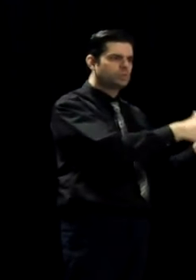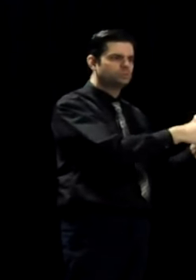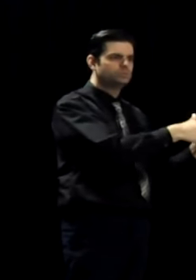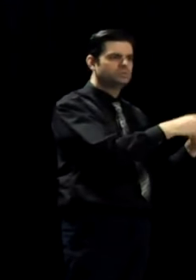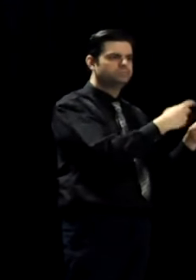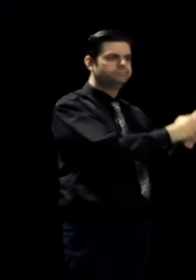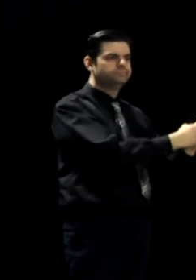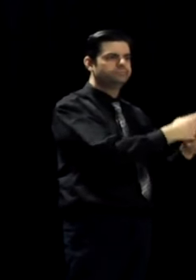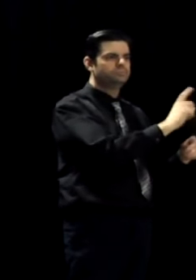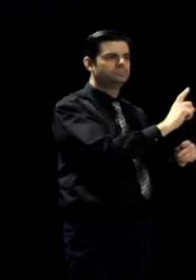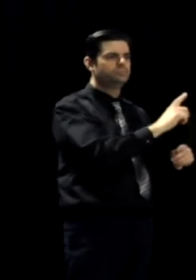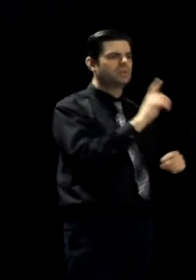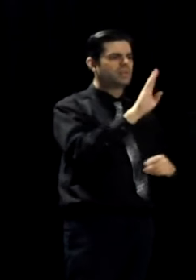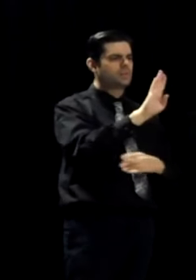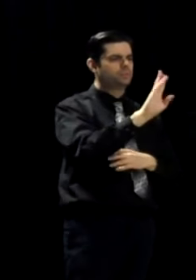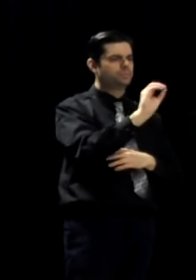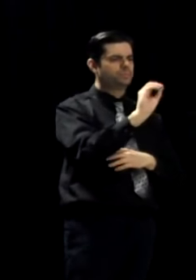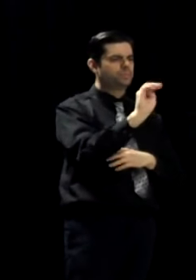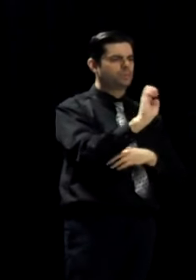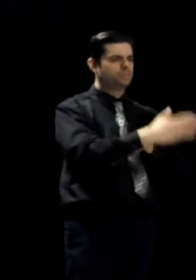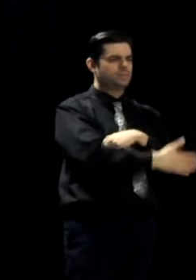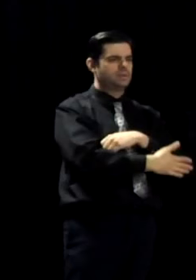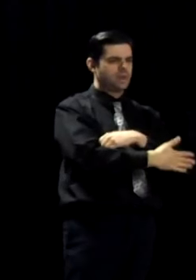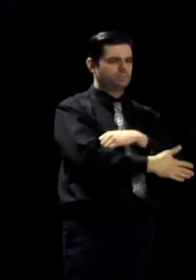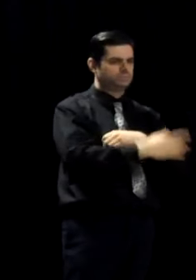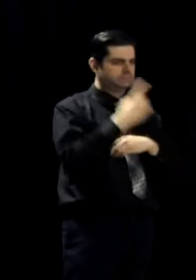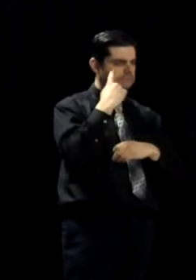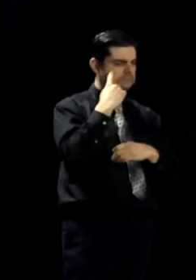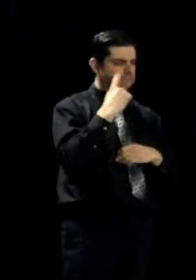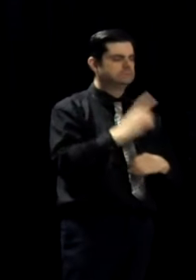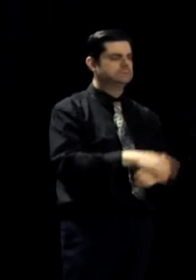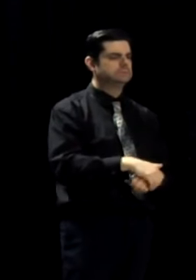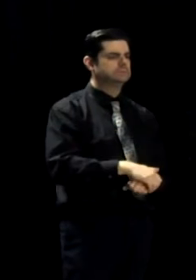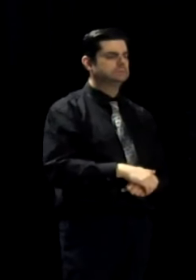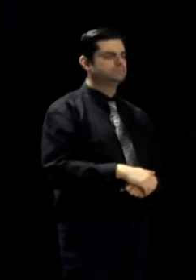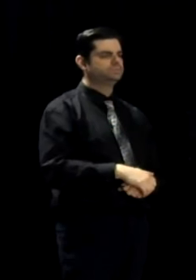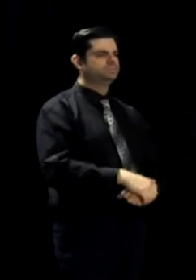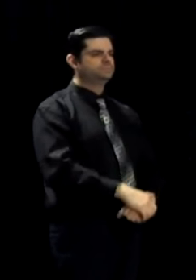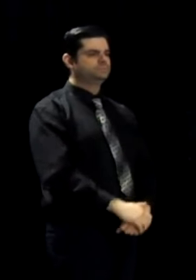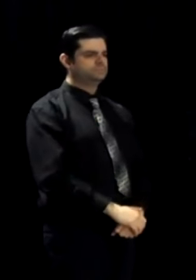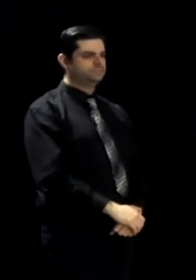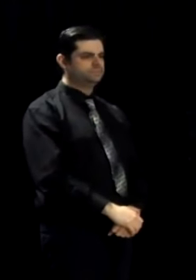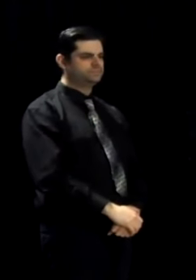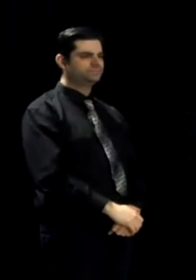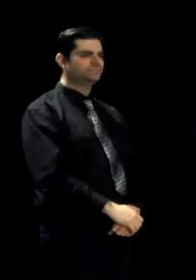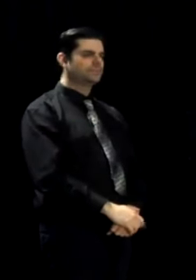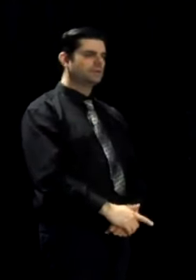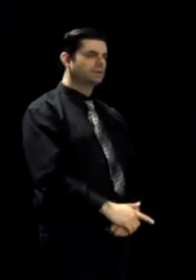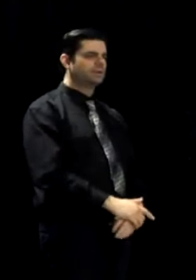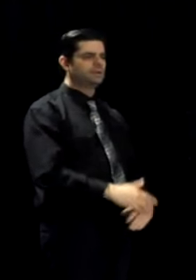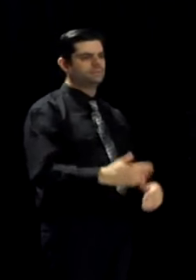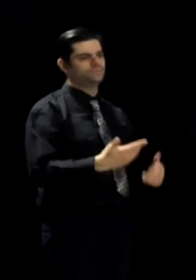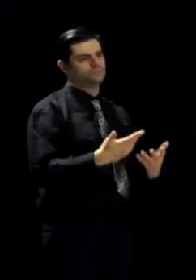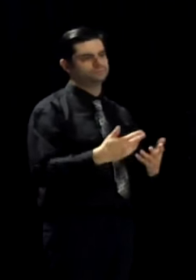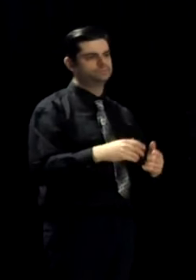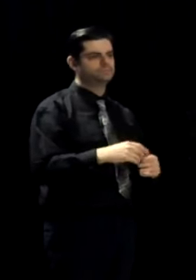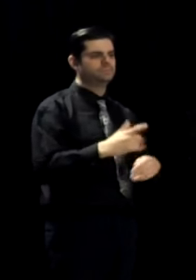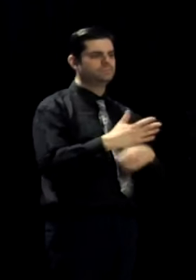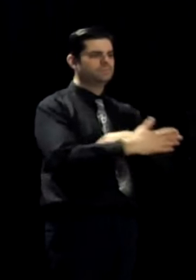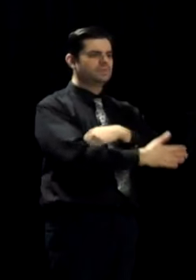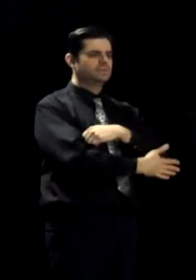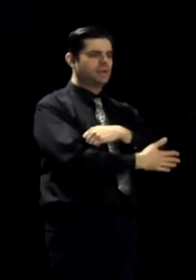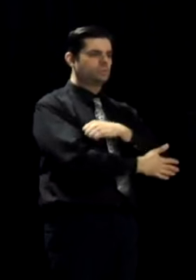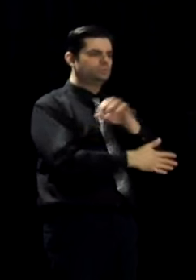understanding. So what happens is, if you have specifically inter-county travel, and